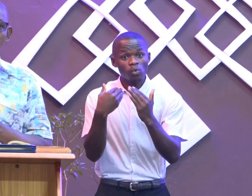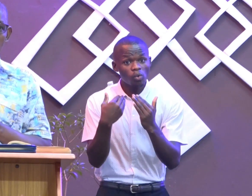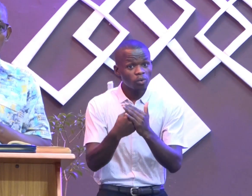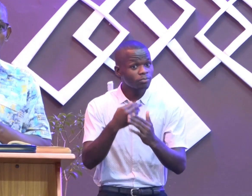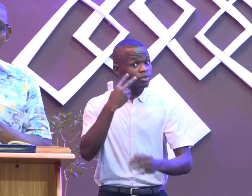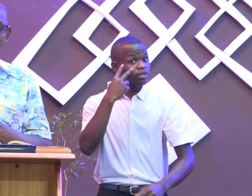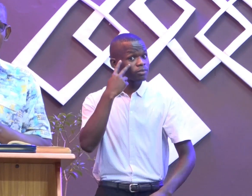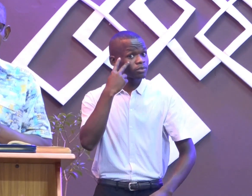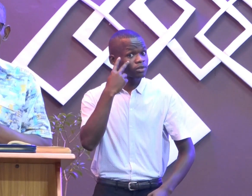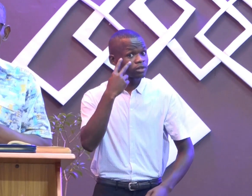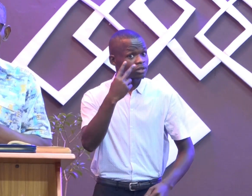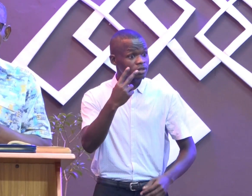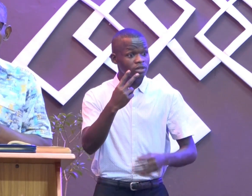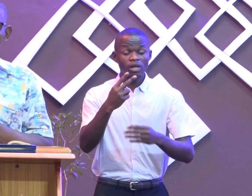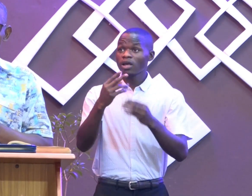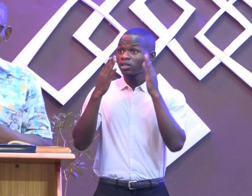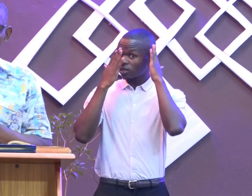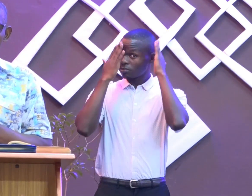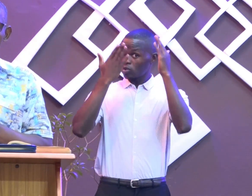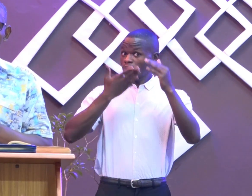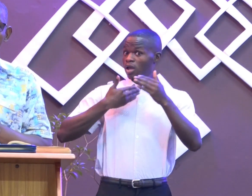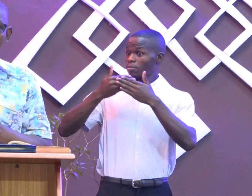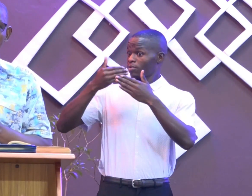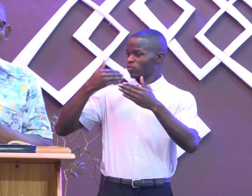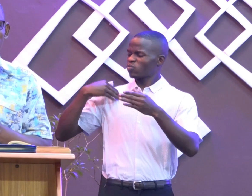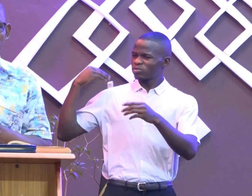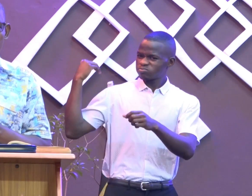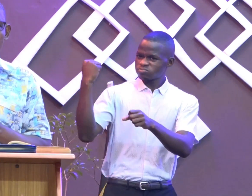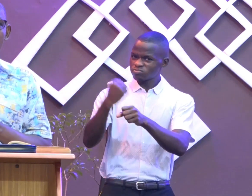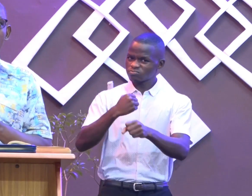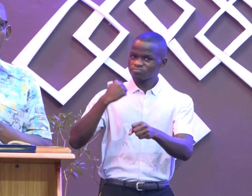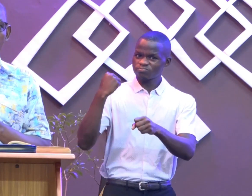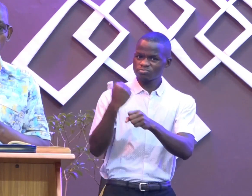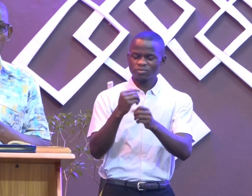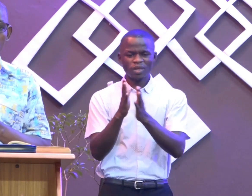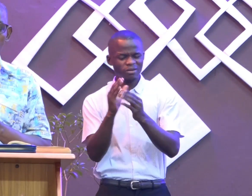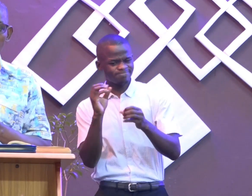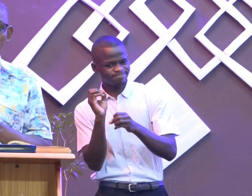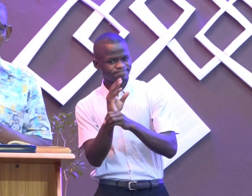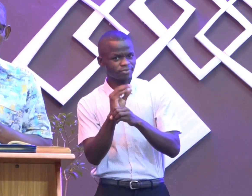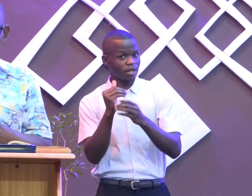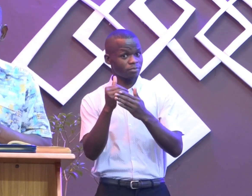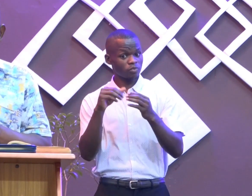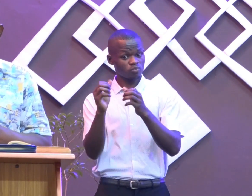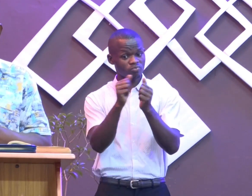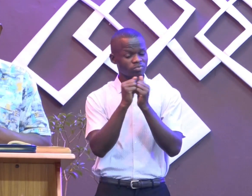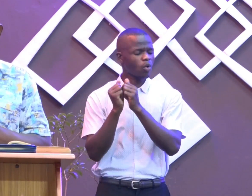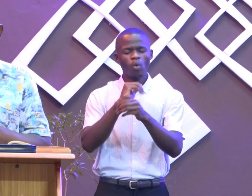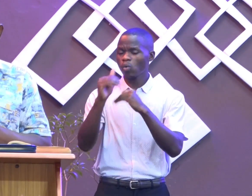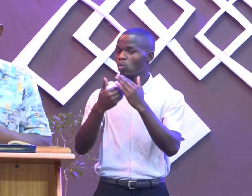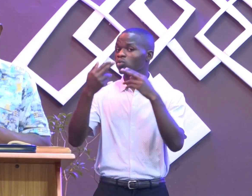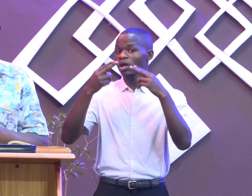ng'atugambye kubanga twateesezanga wamu, tugenda kolera wamu fe namwe okulaba nga